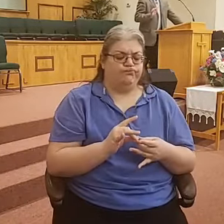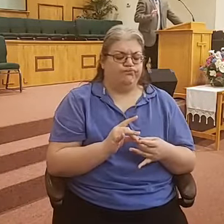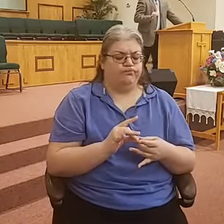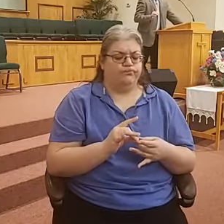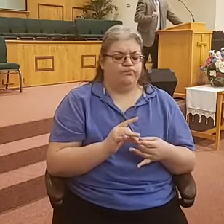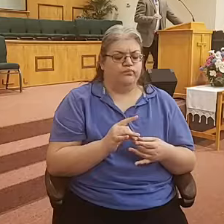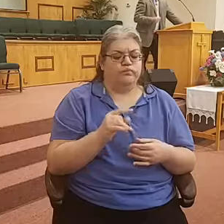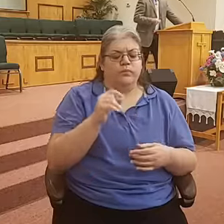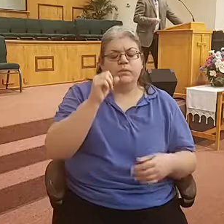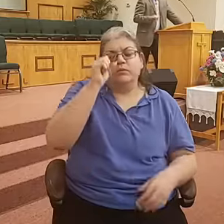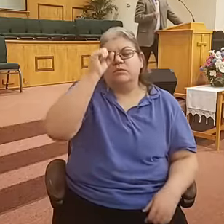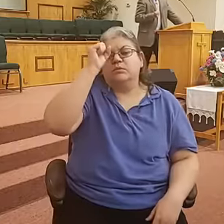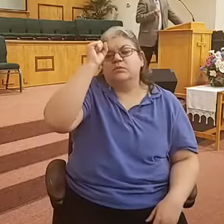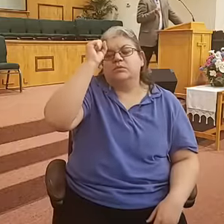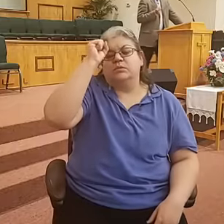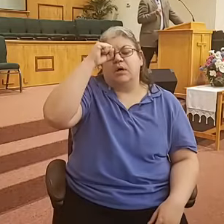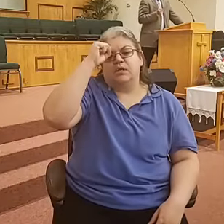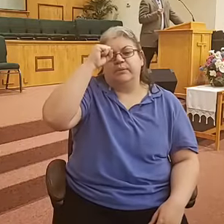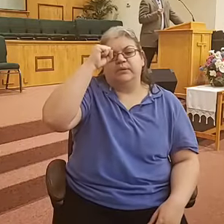Solomon